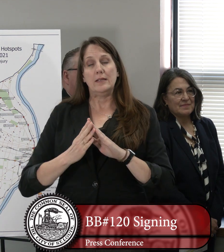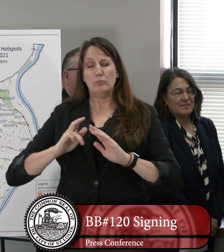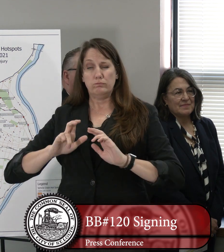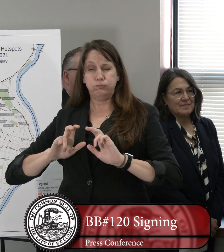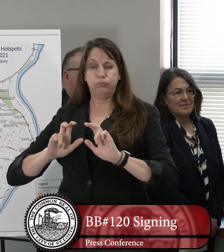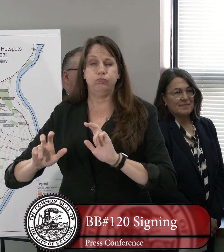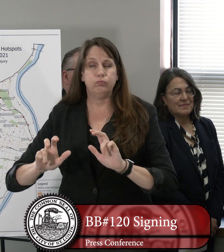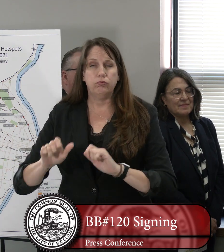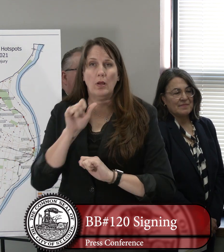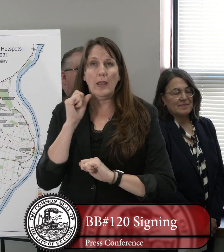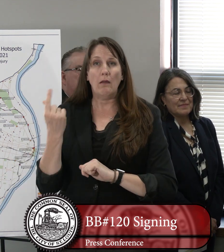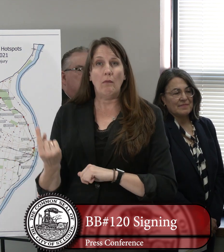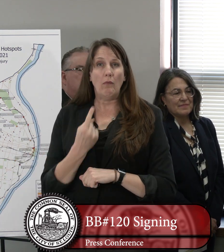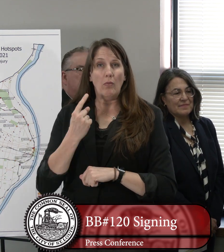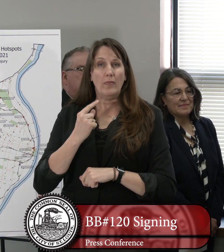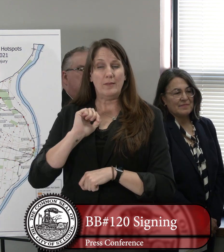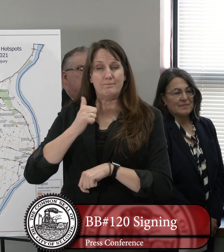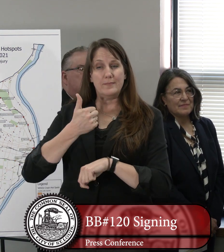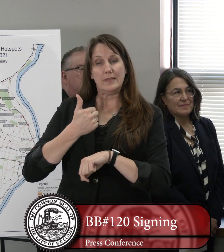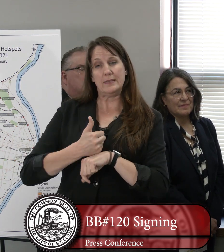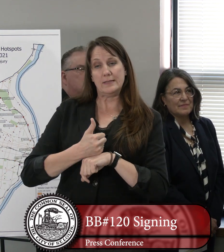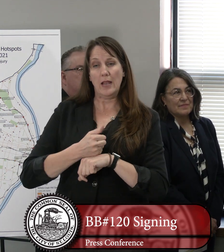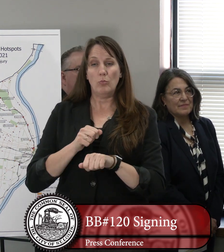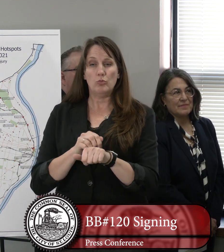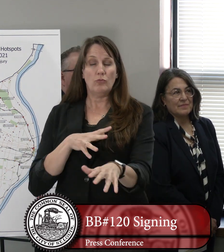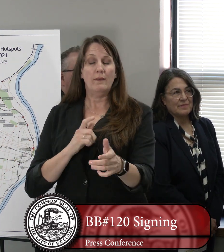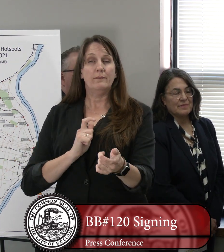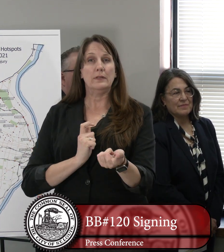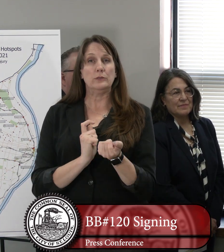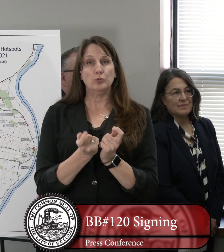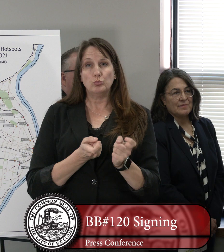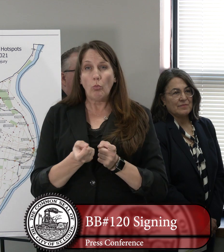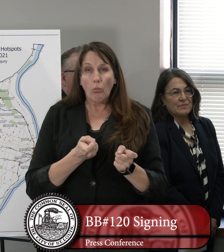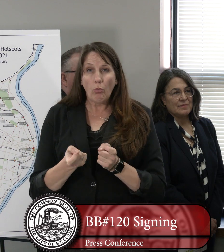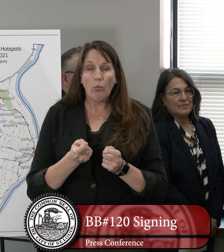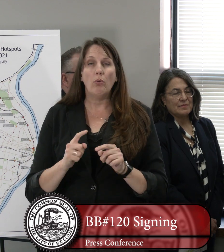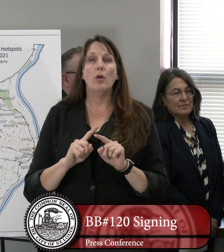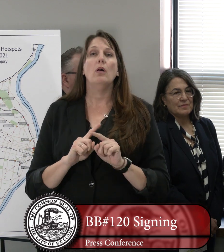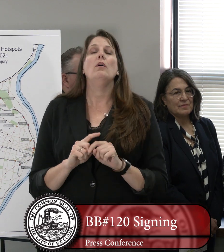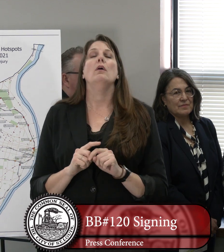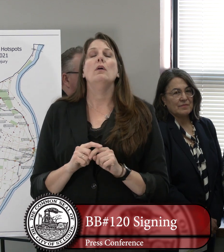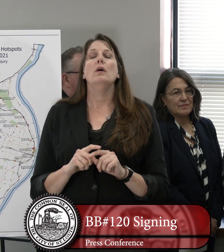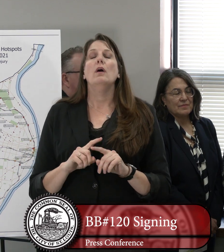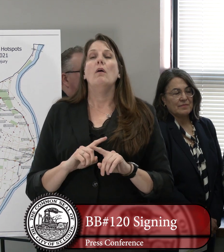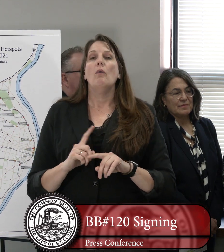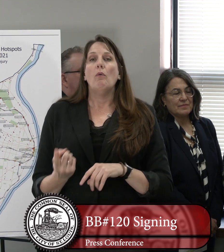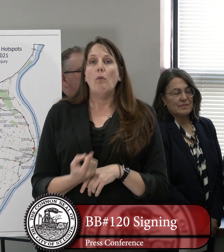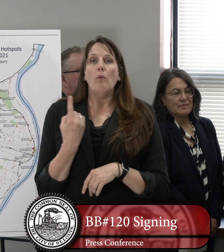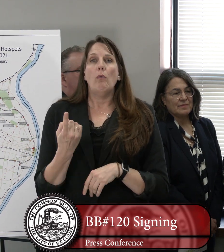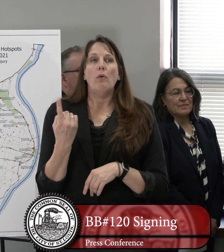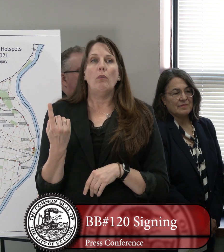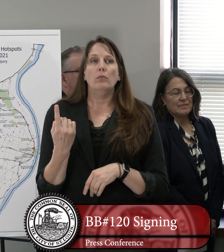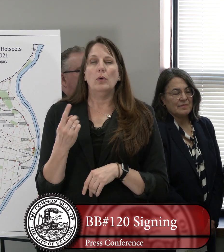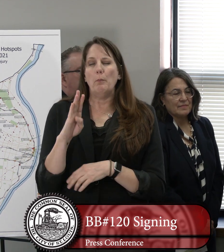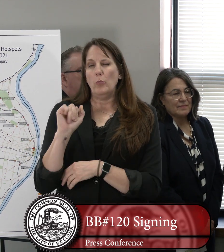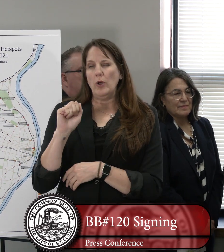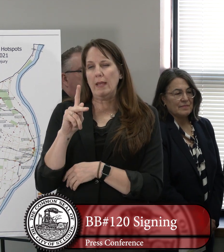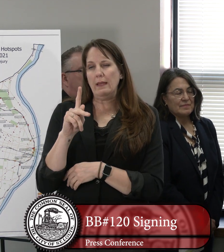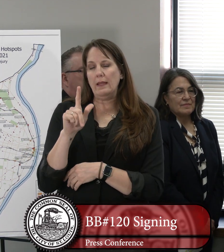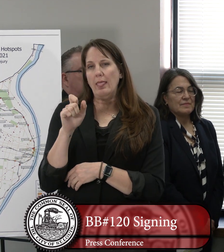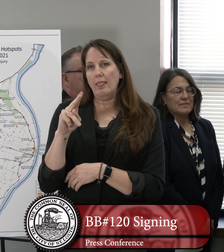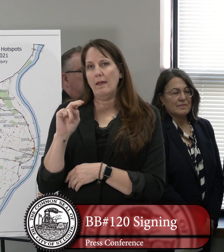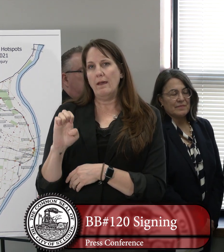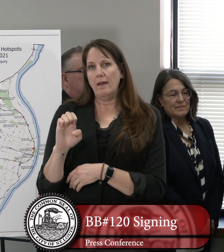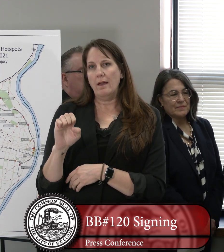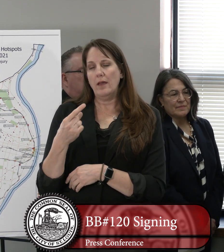in constructing traffic calming measures and funding major multimodal projects like the Brick Line Greenway, but